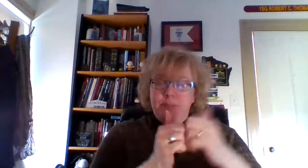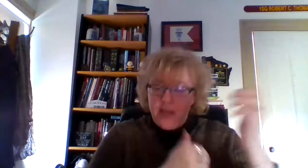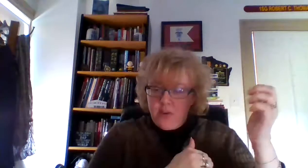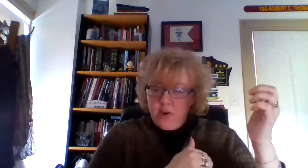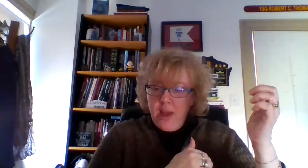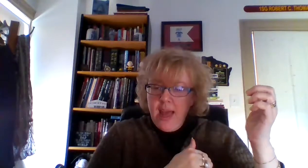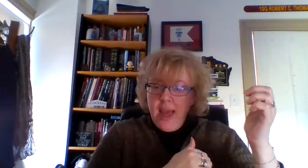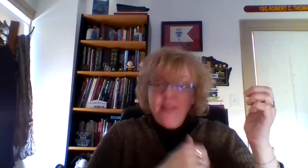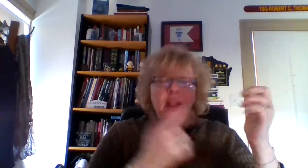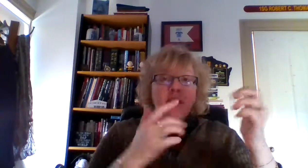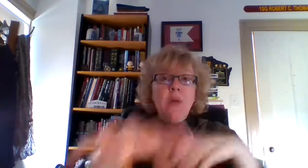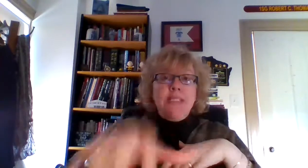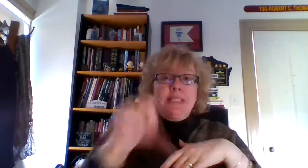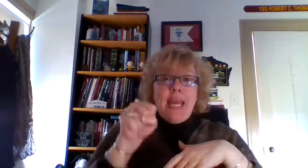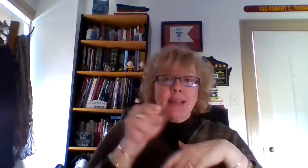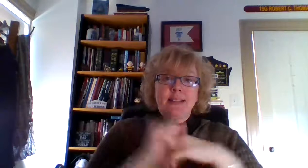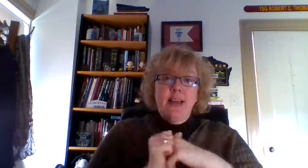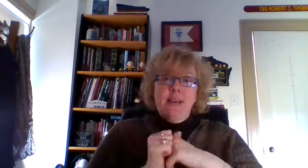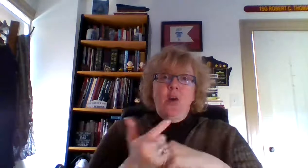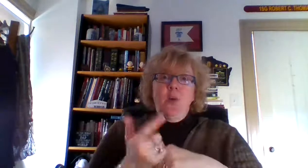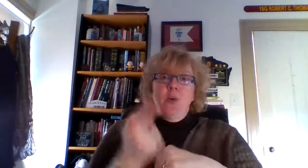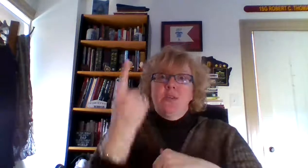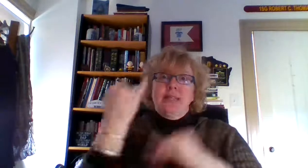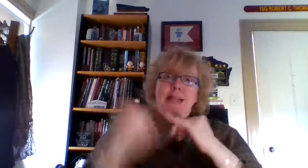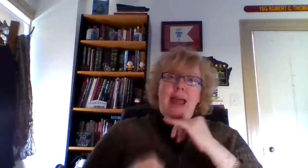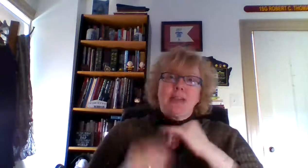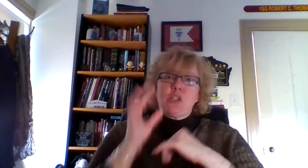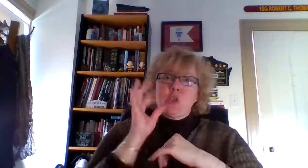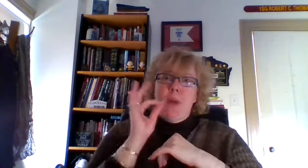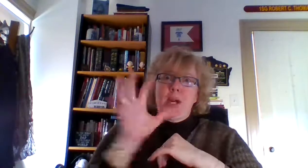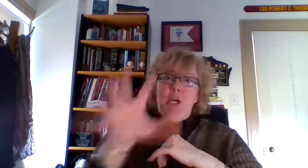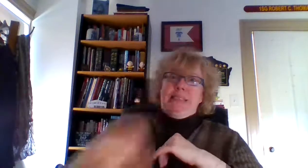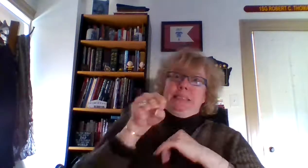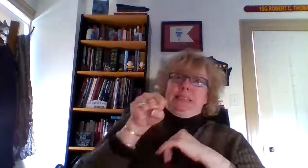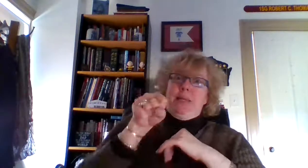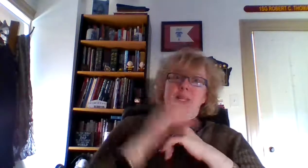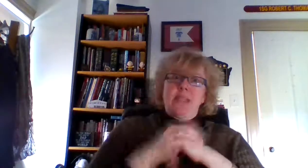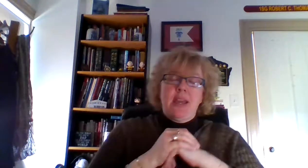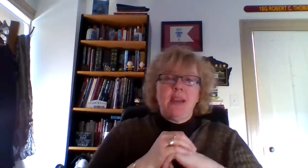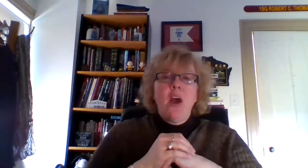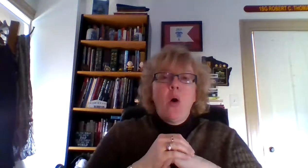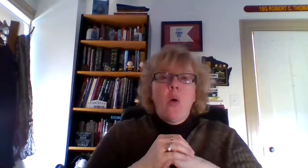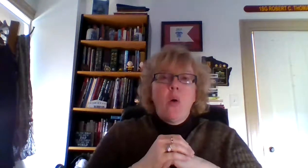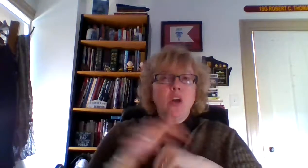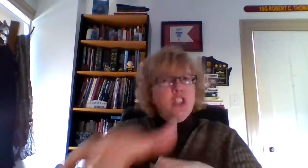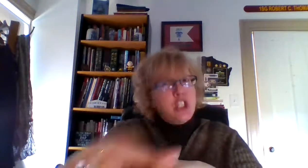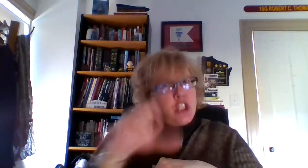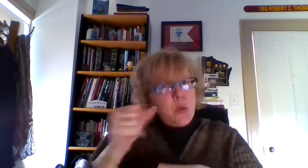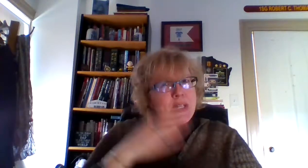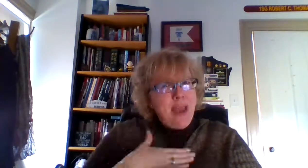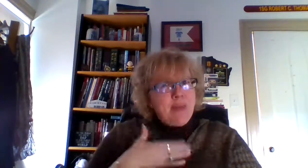together. And the last one, take. Like, oh, there's the last strawberry. I'm going to take it. Or, did you take